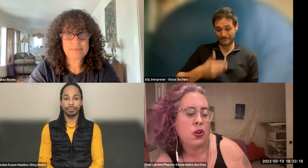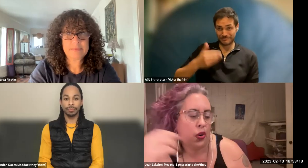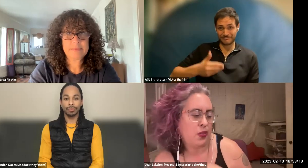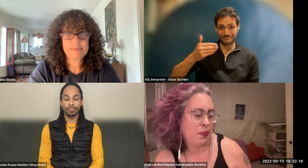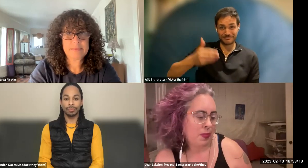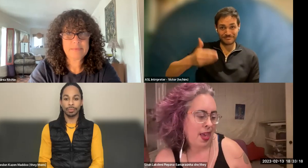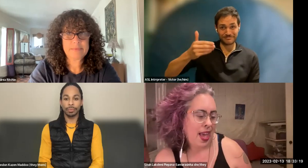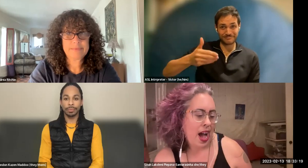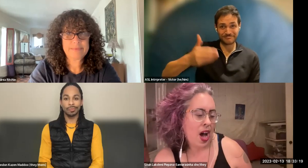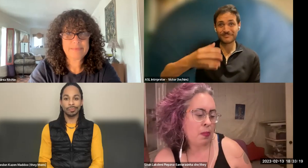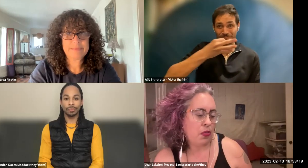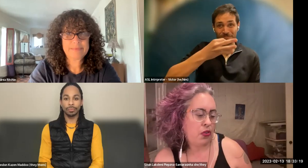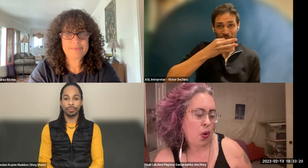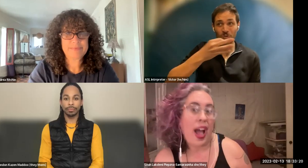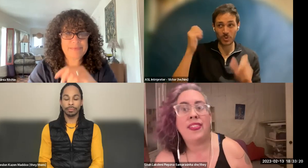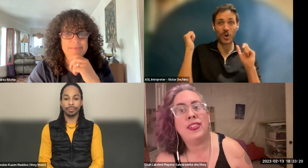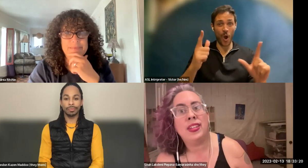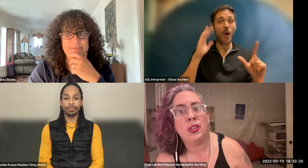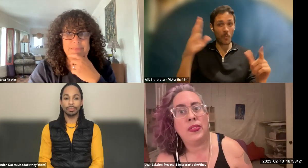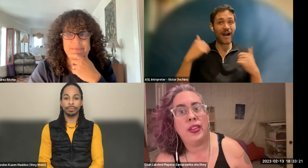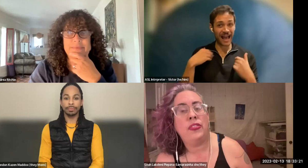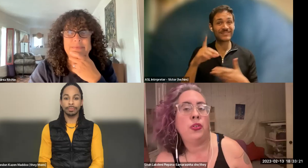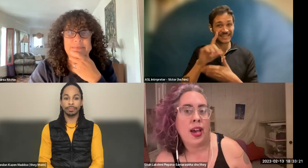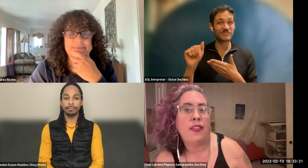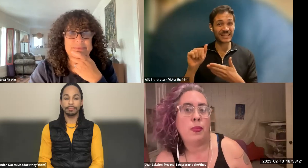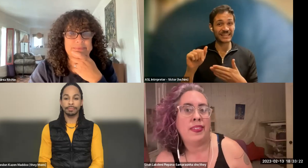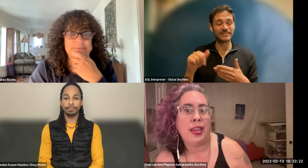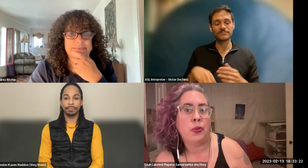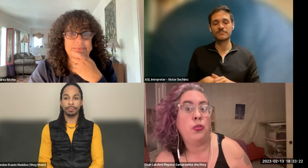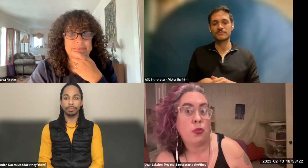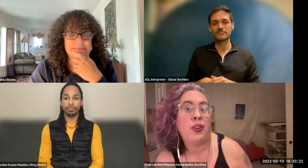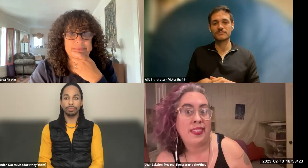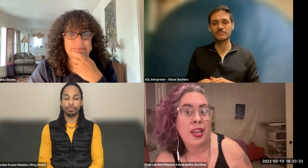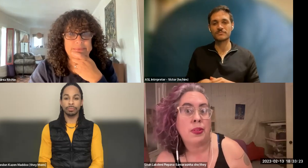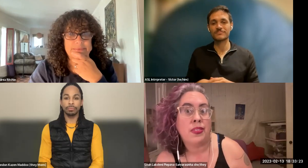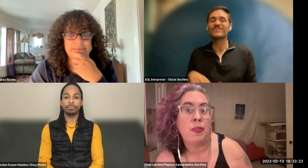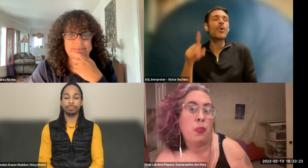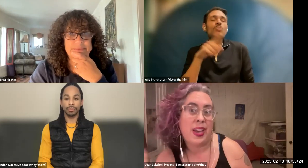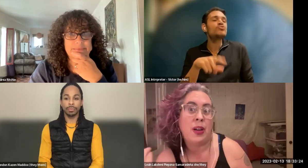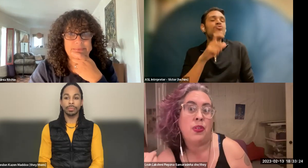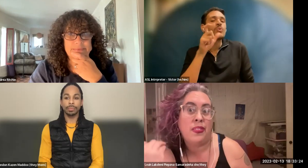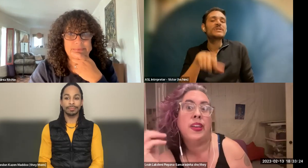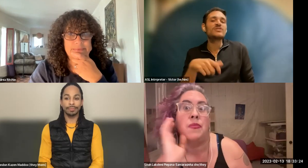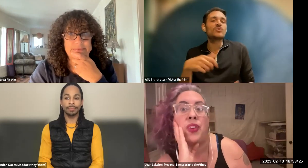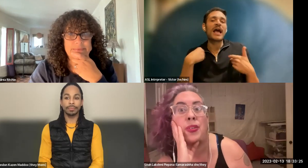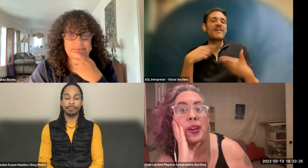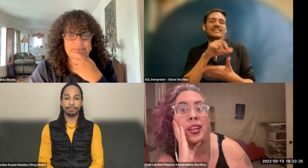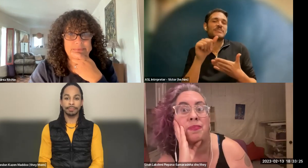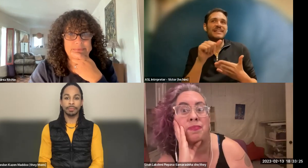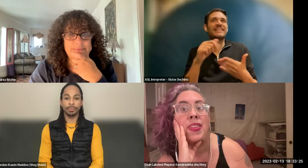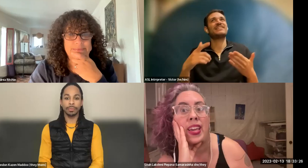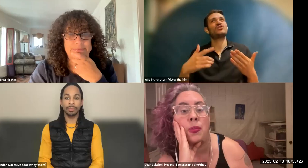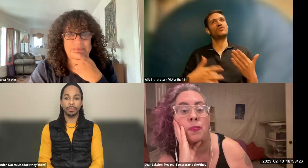with long COVID. So as Talila Lewis says, you do not have to be disabled to experience ableism. And when they come for us, they come for